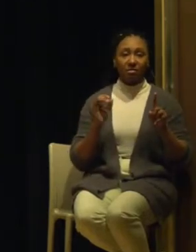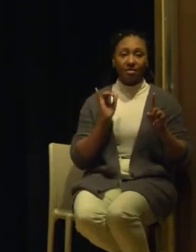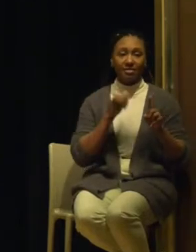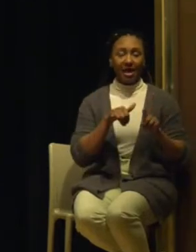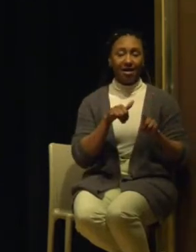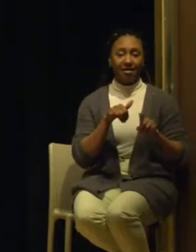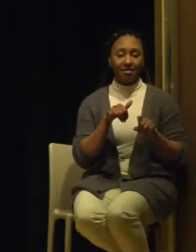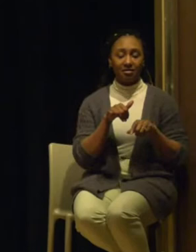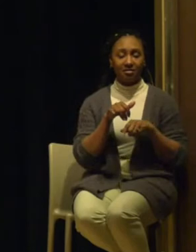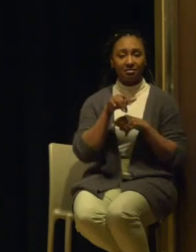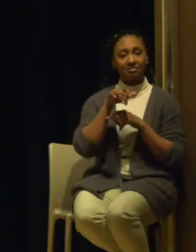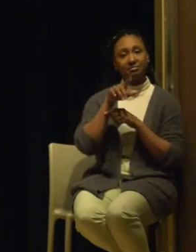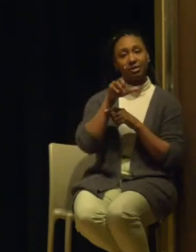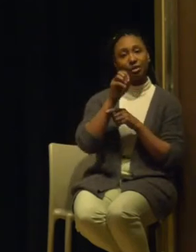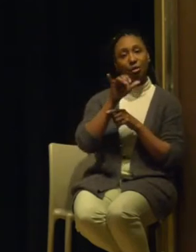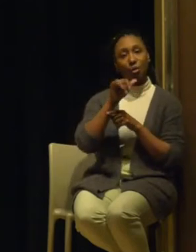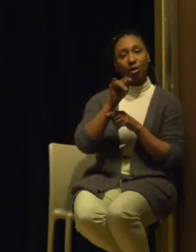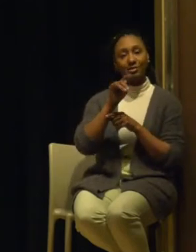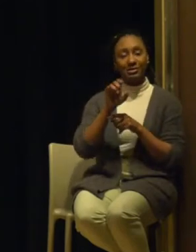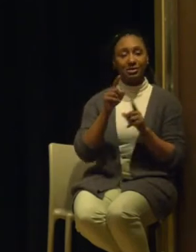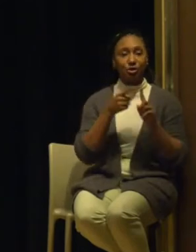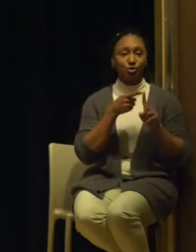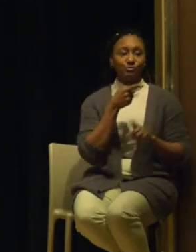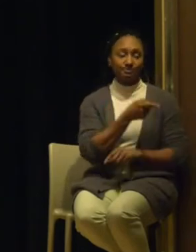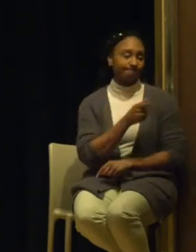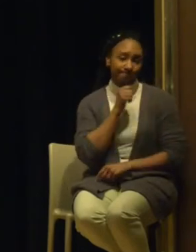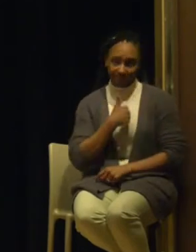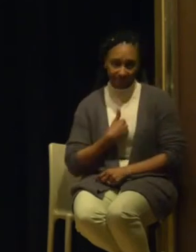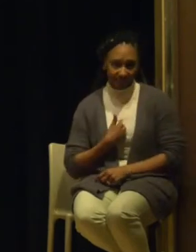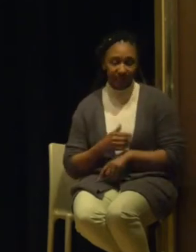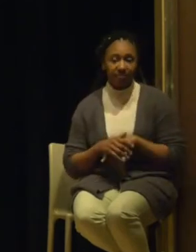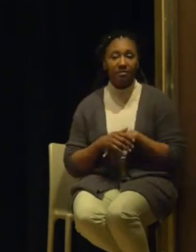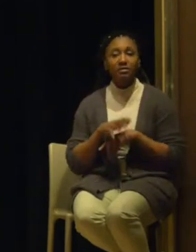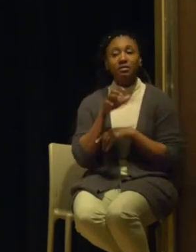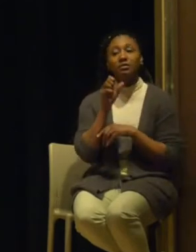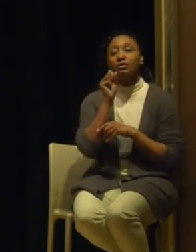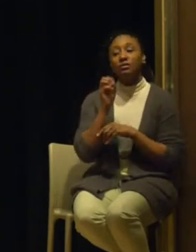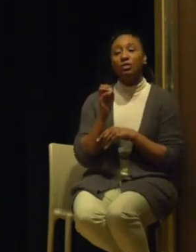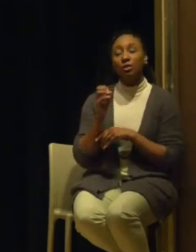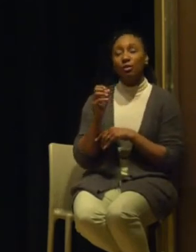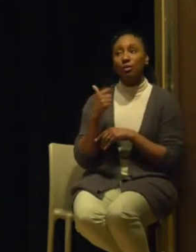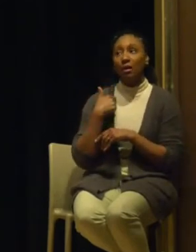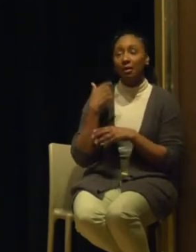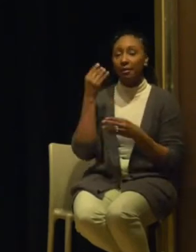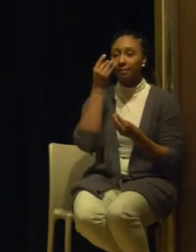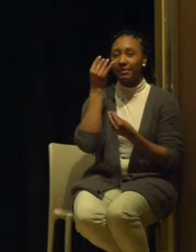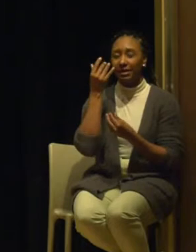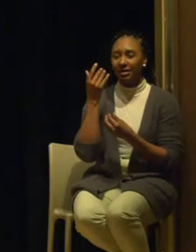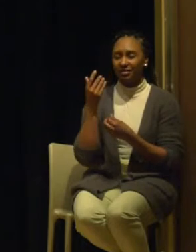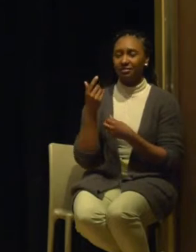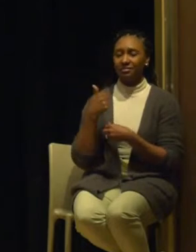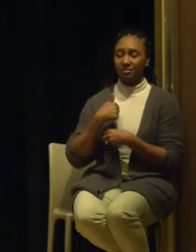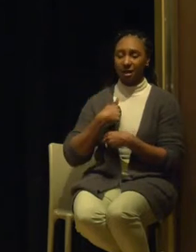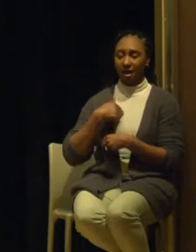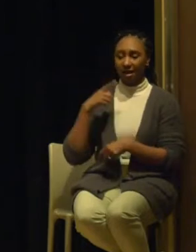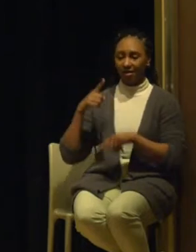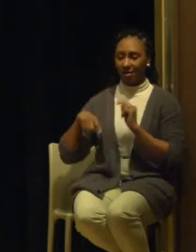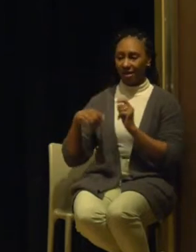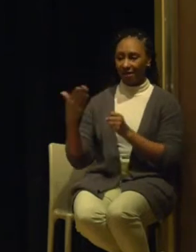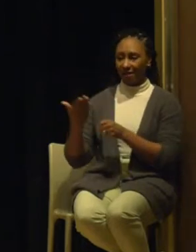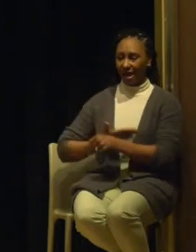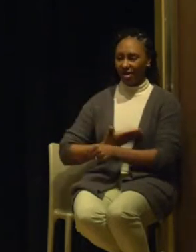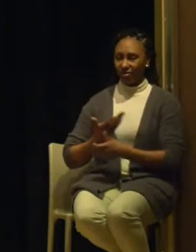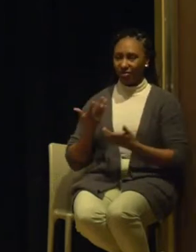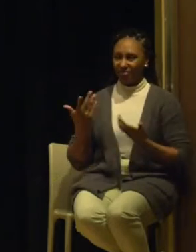pull himself out of senior team meeting so I could run it. Mm-hmm. But with them thinking I couldn't fire them, it was a lost